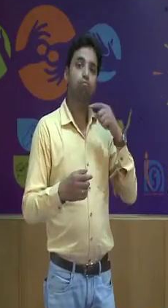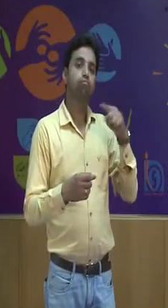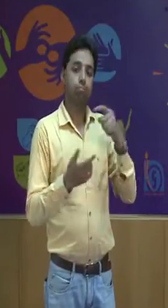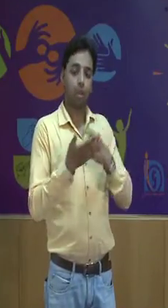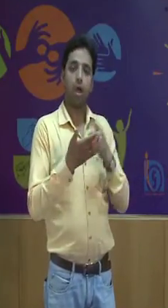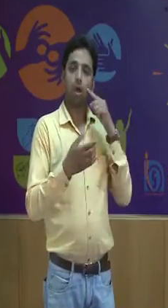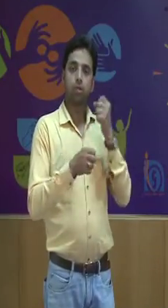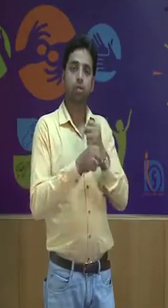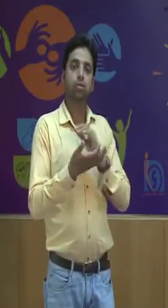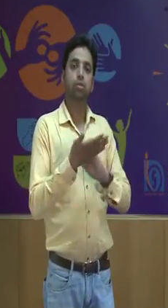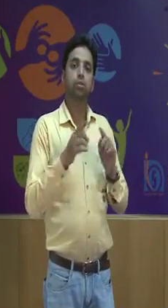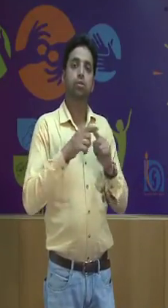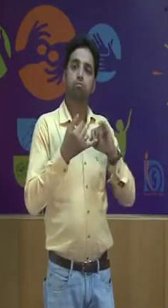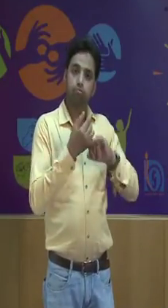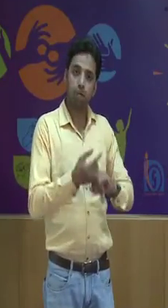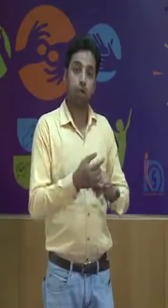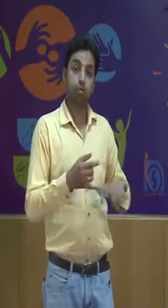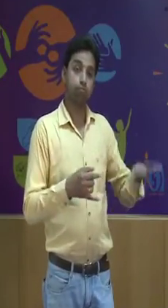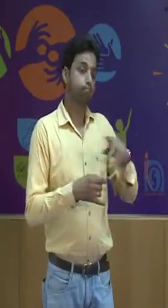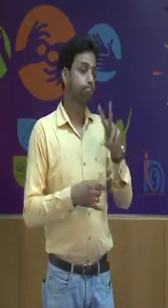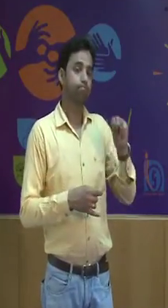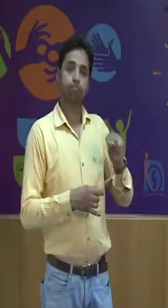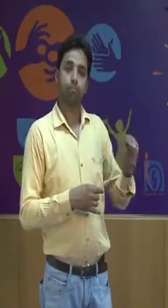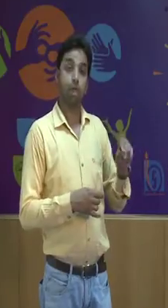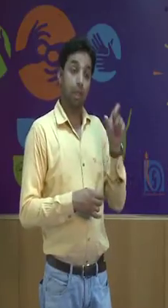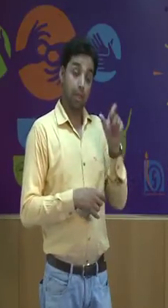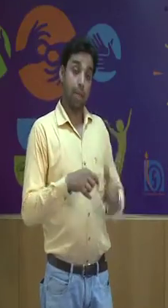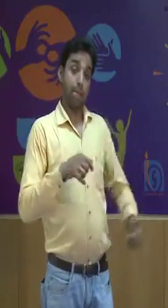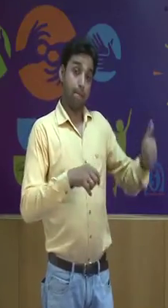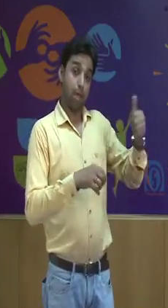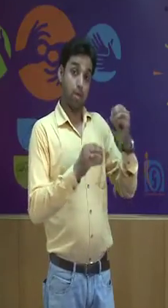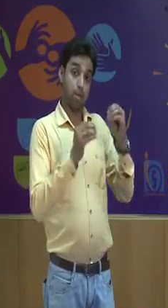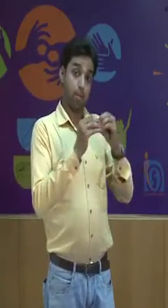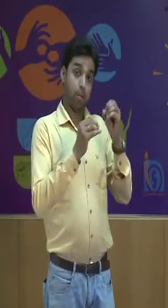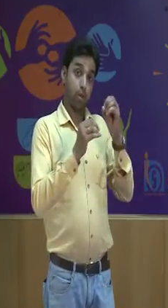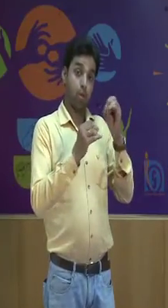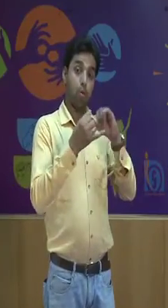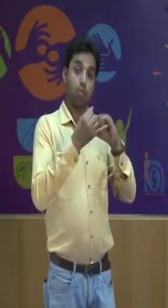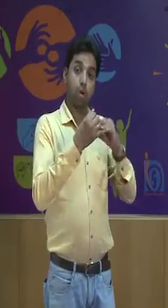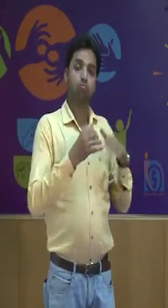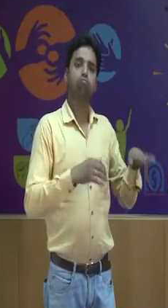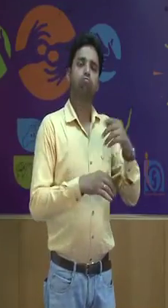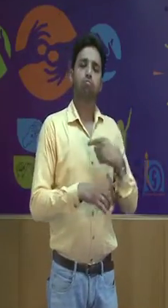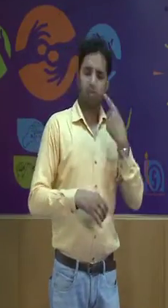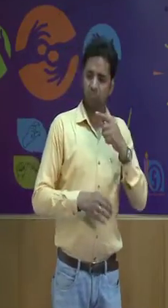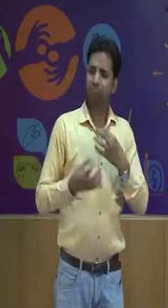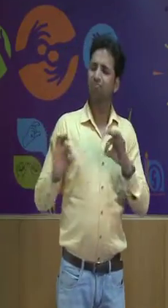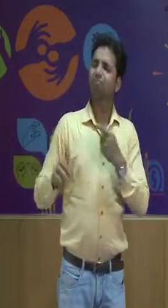rights and their masters were free to do whatever that they wanted to do